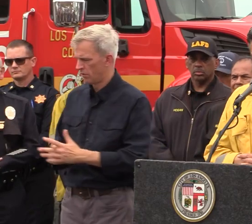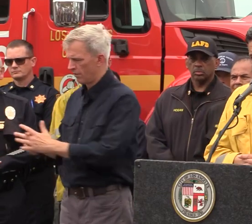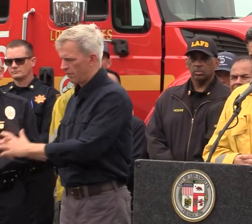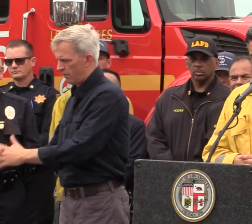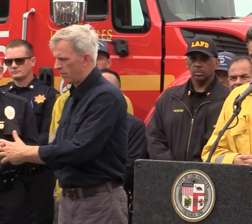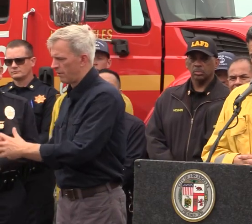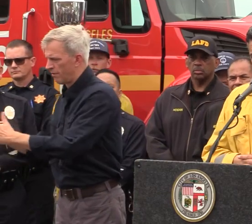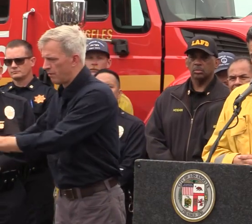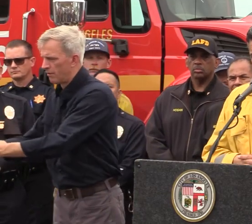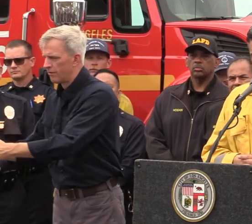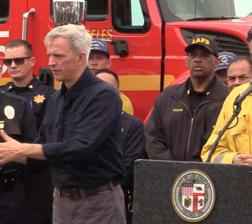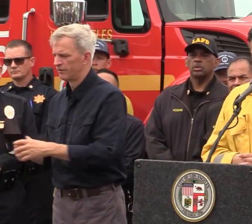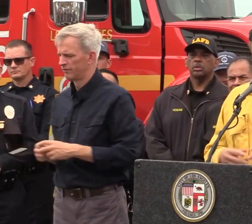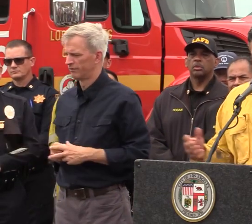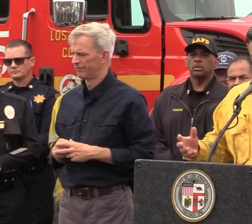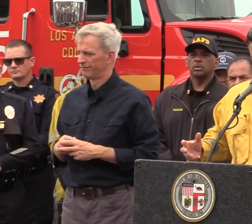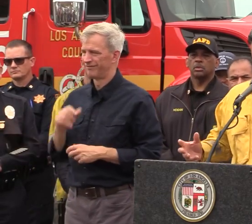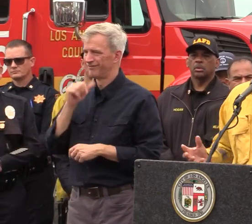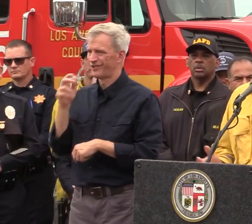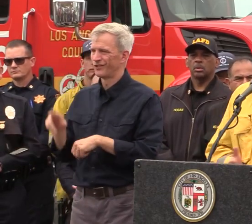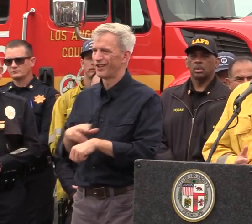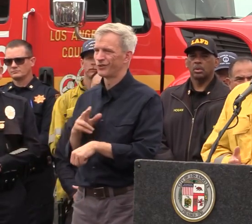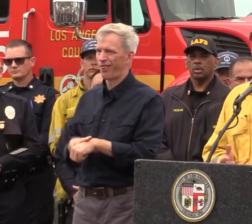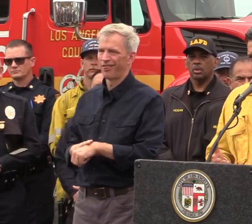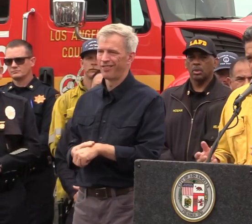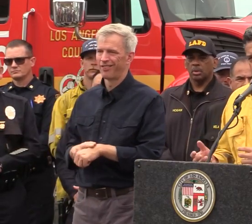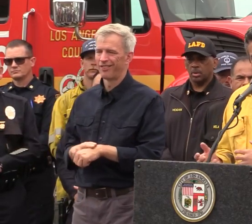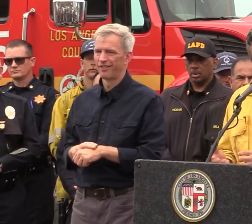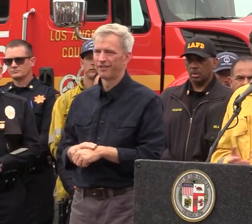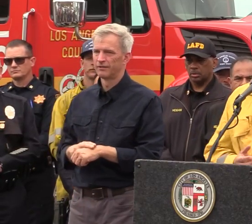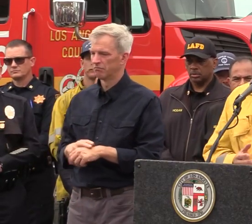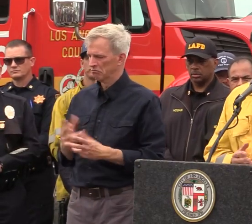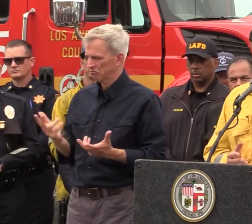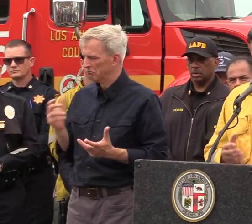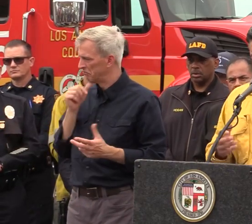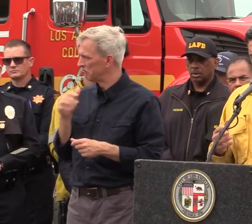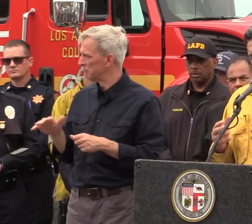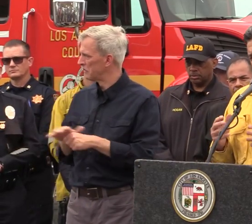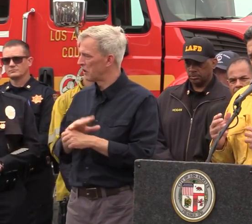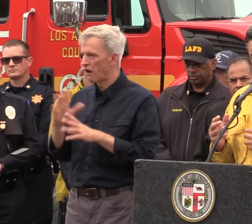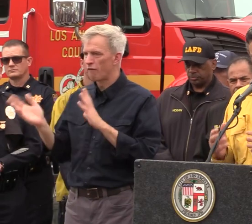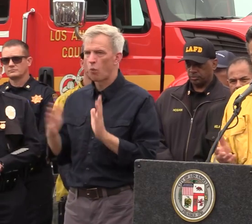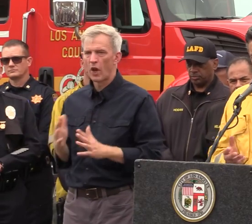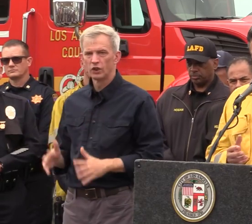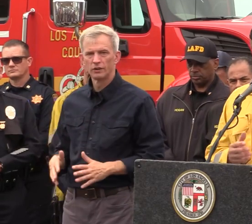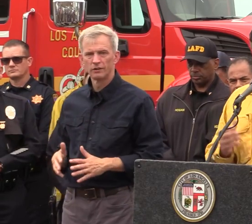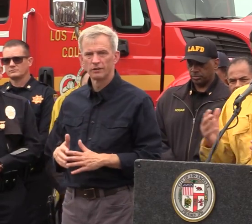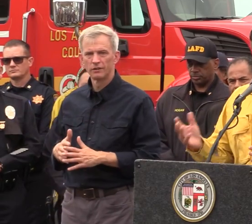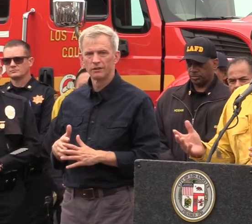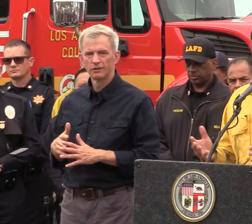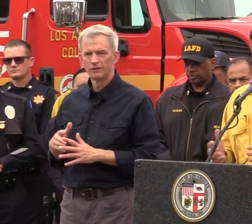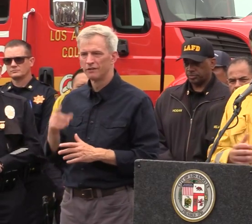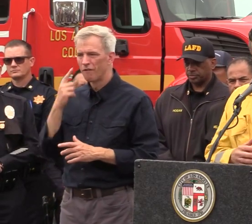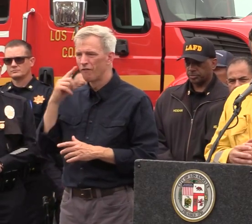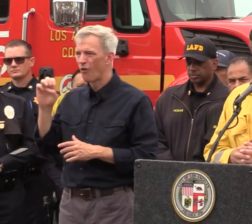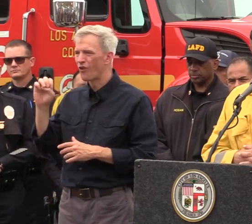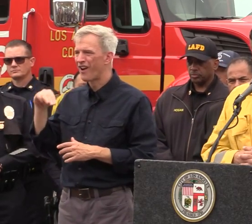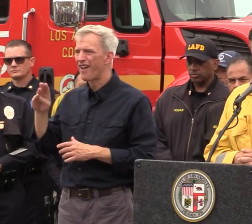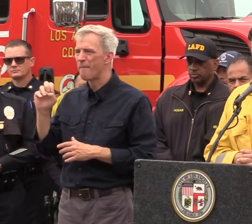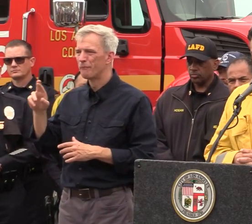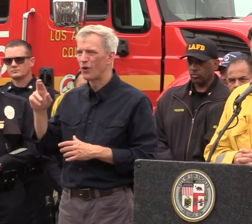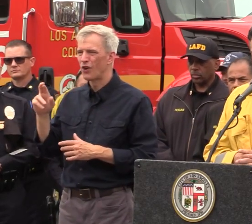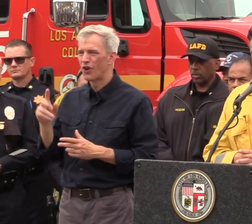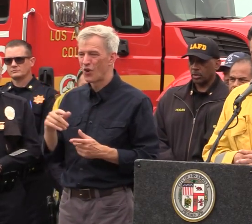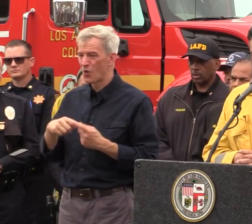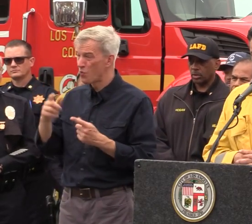this is not natural. There wasn't enough wind for embers. Under normal conditions, you would consider that, but there was